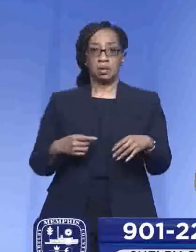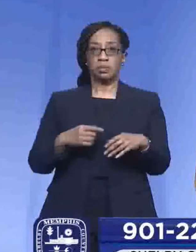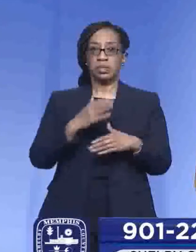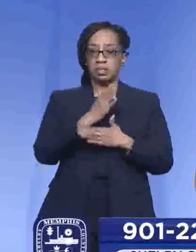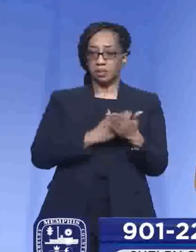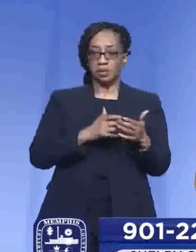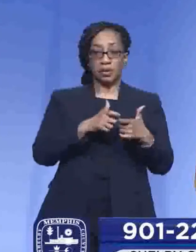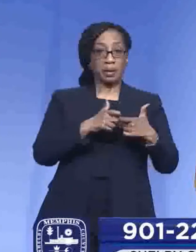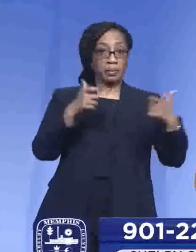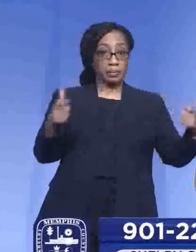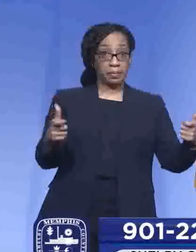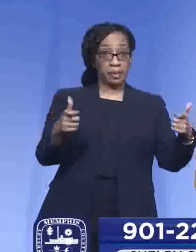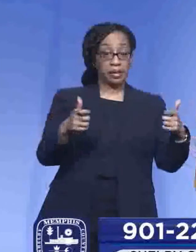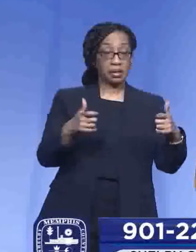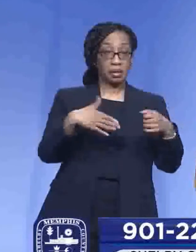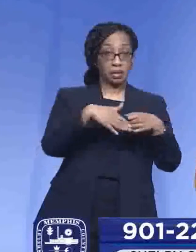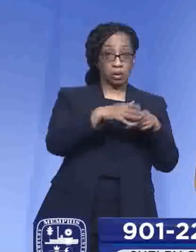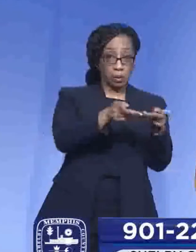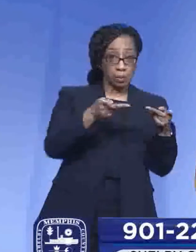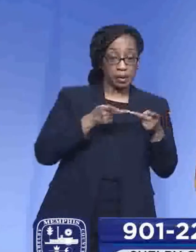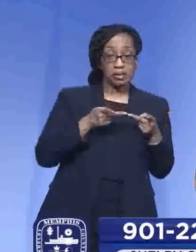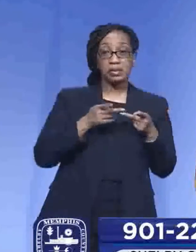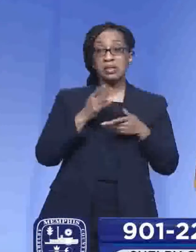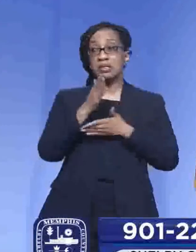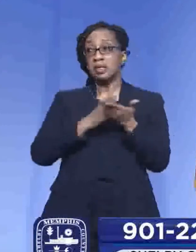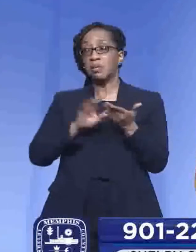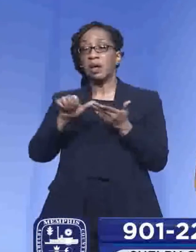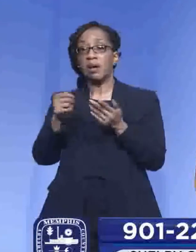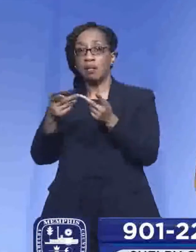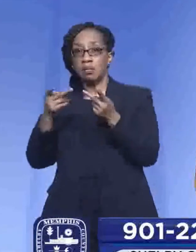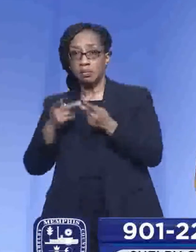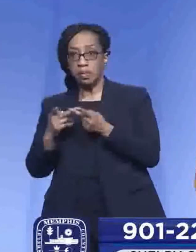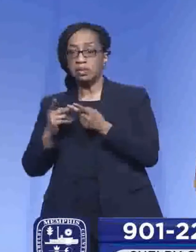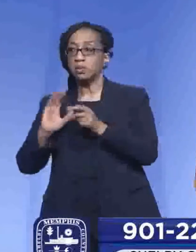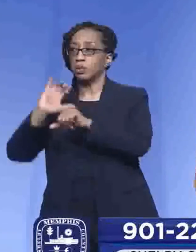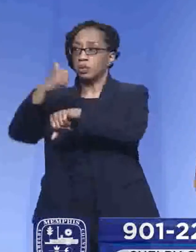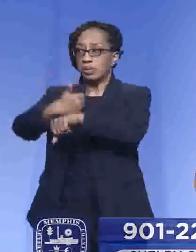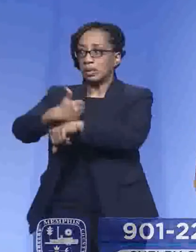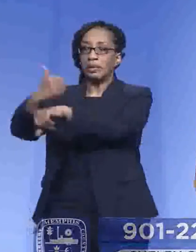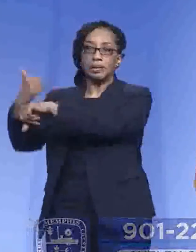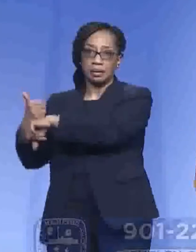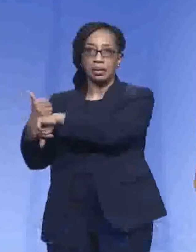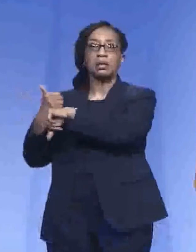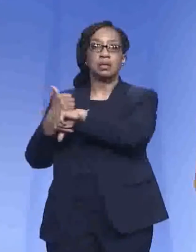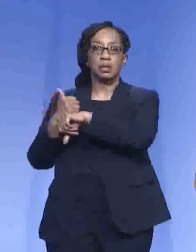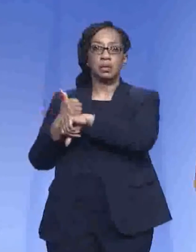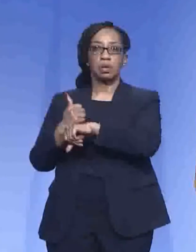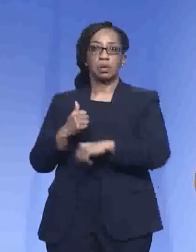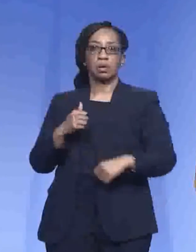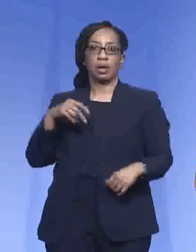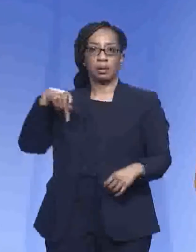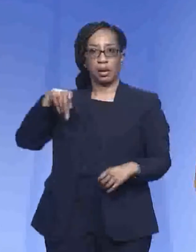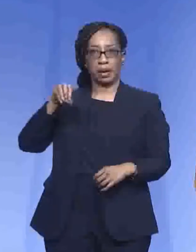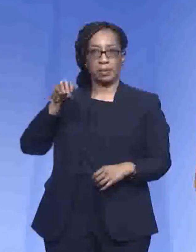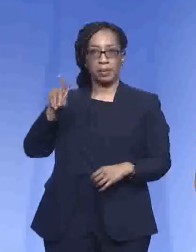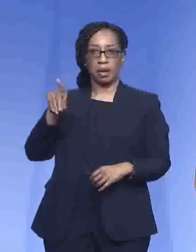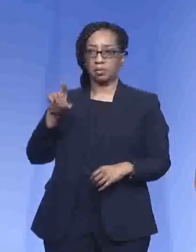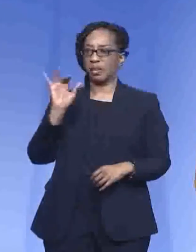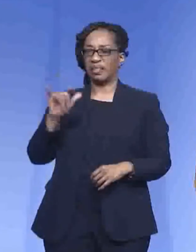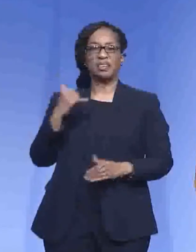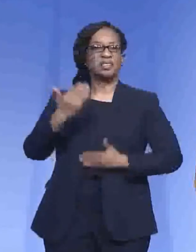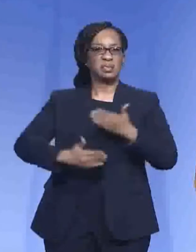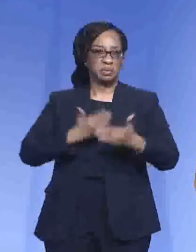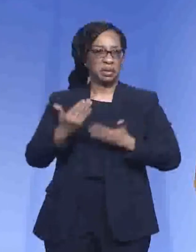then as we see a need for specific areas, that's where a pop-up pod may occur. But that's how the process works,